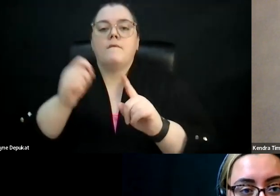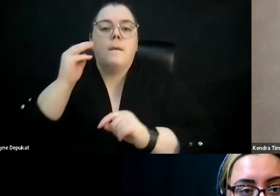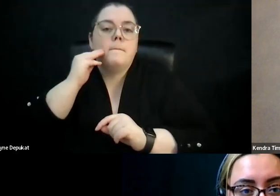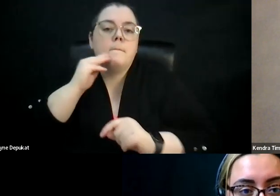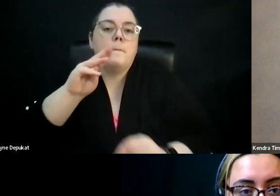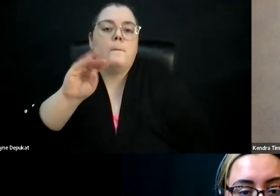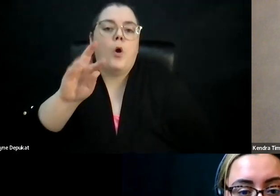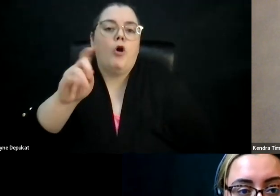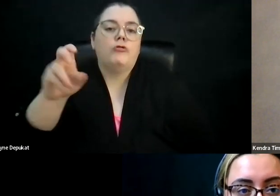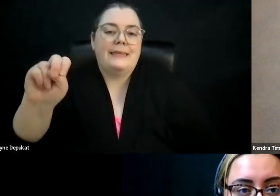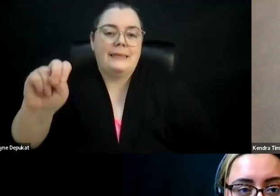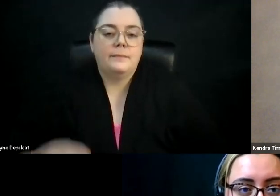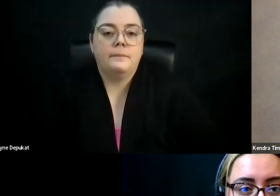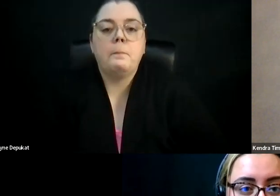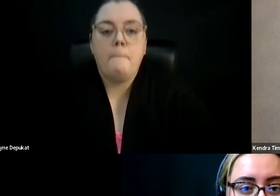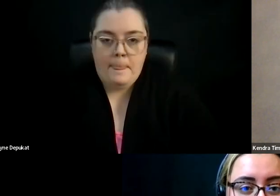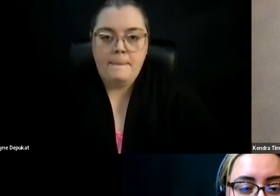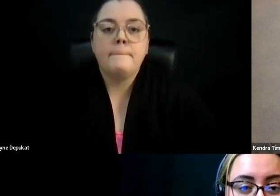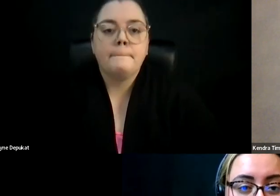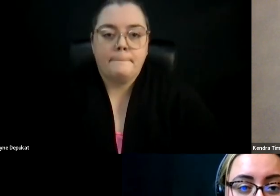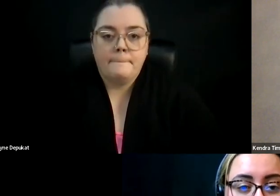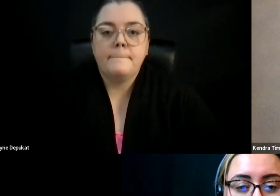I see a comment from Maureen.